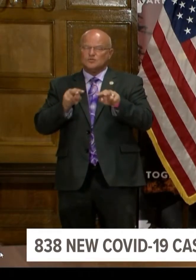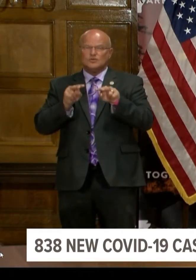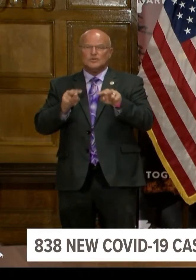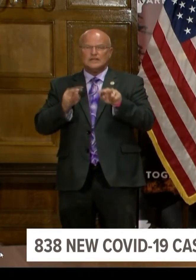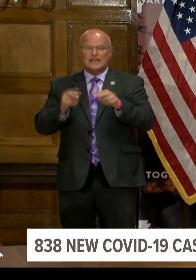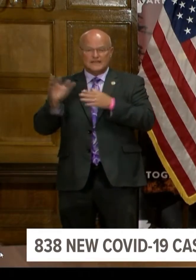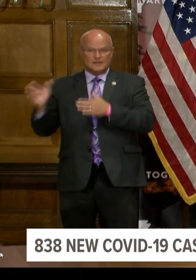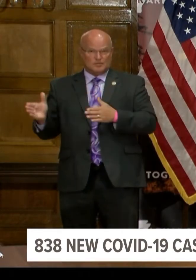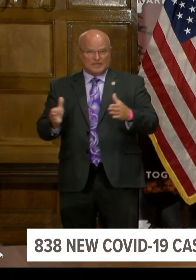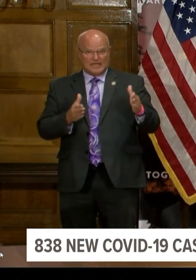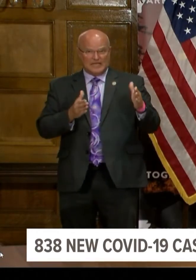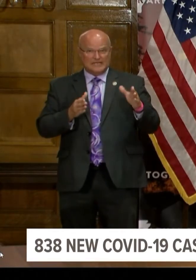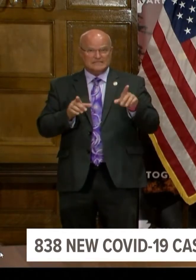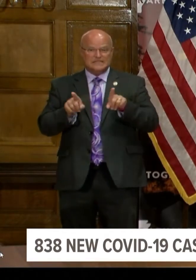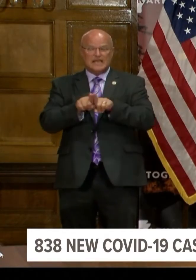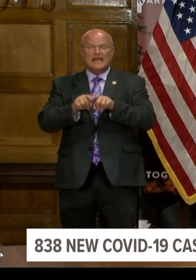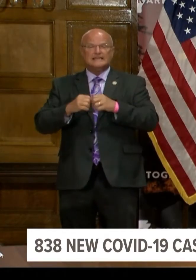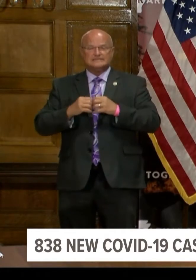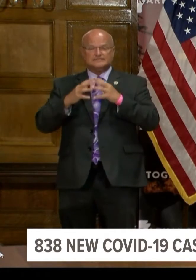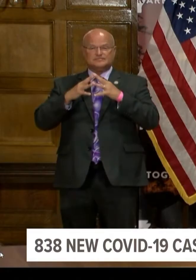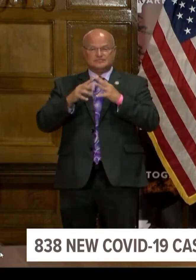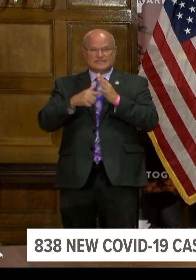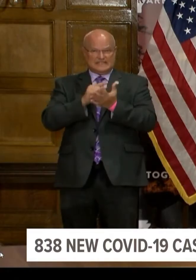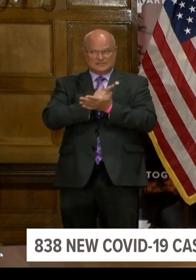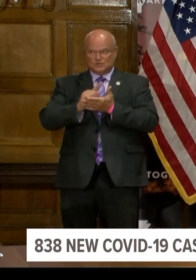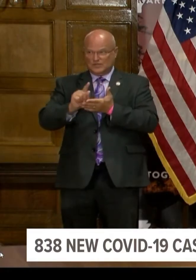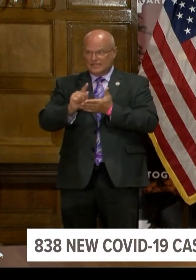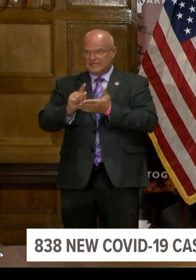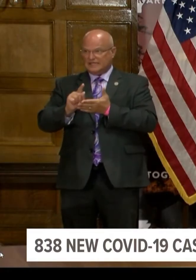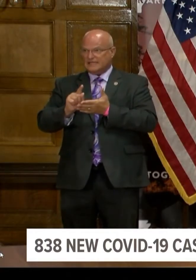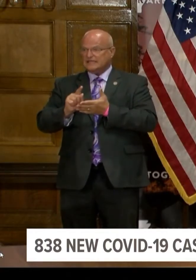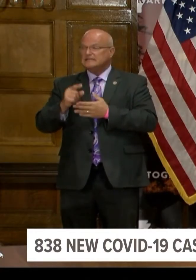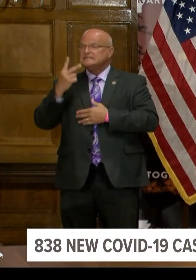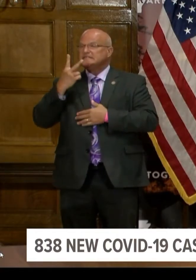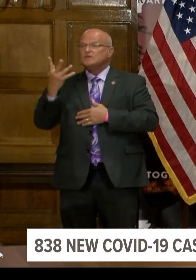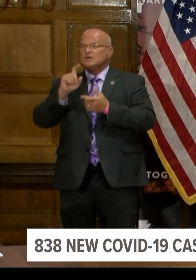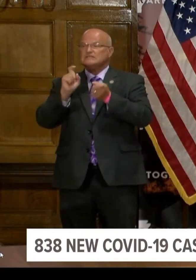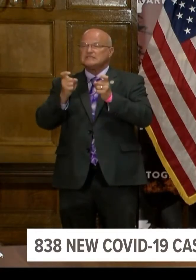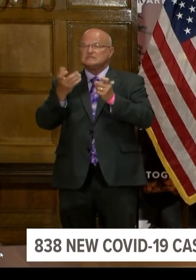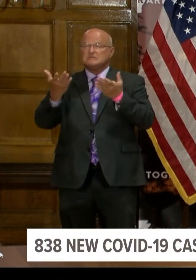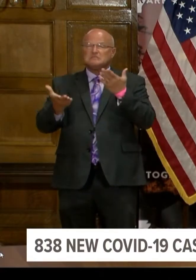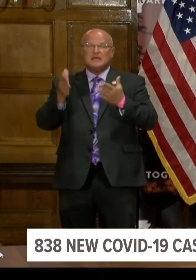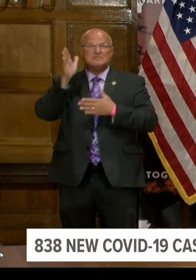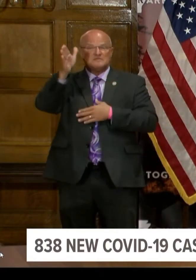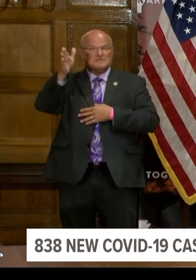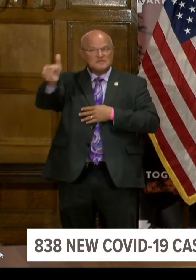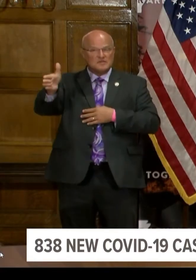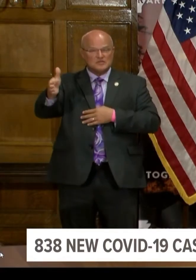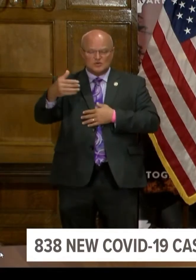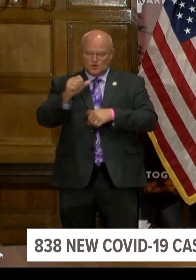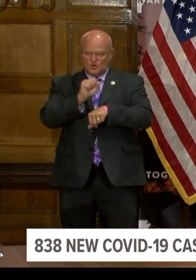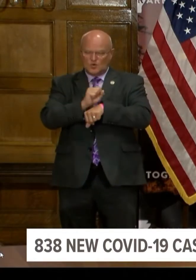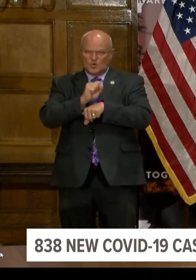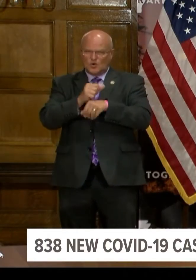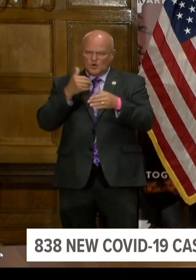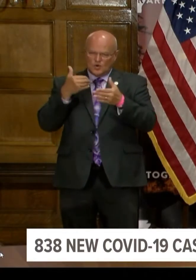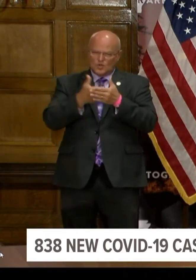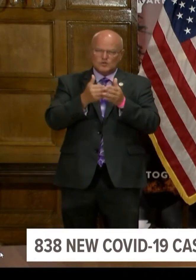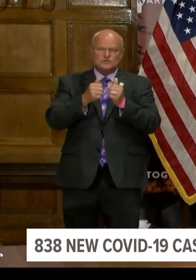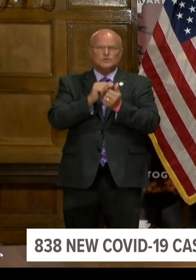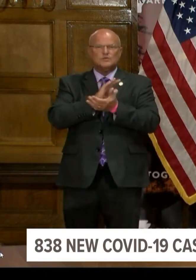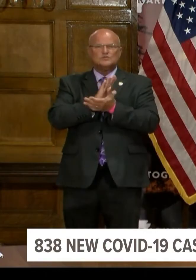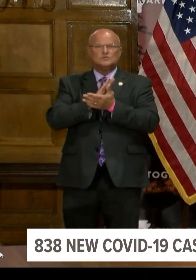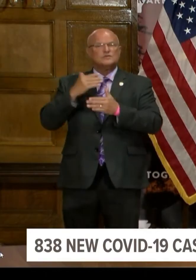their plans as they've implemented them this week to look to see what adjustments might need to be made. We're working very closely with them in